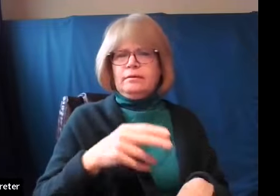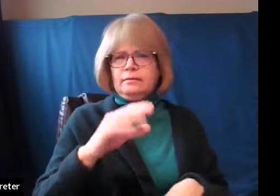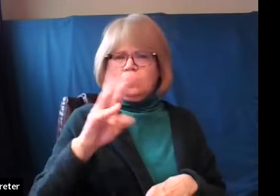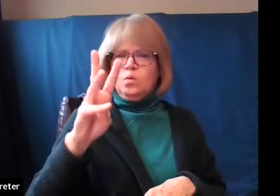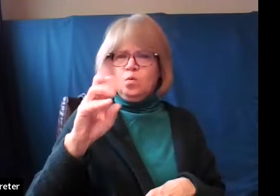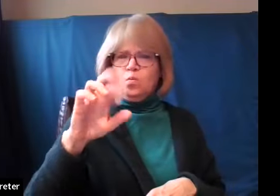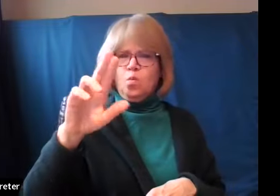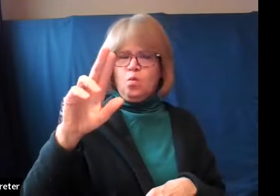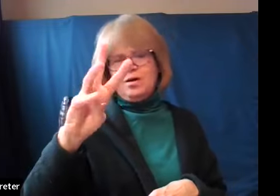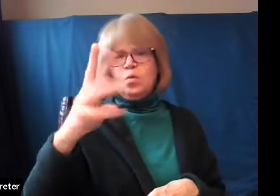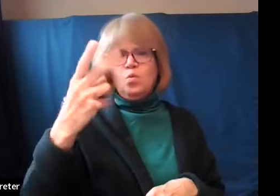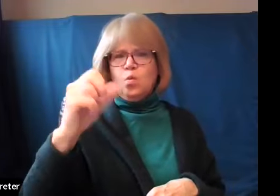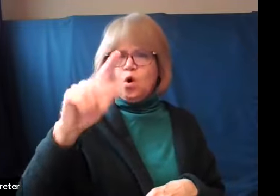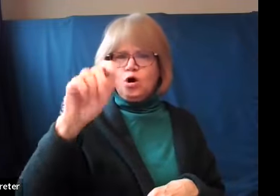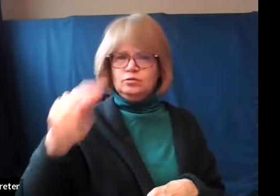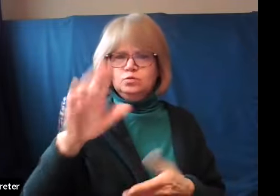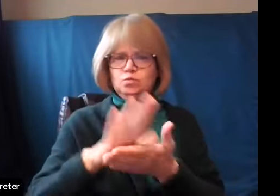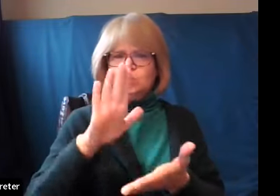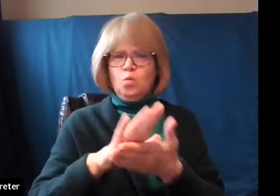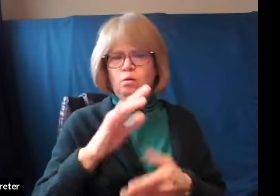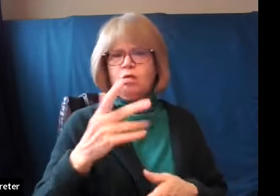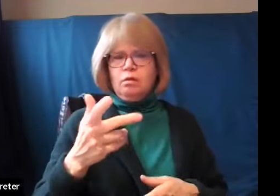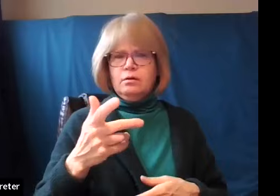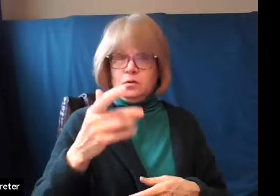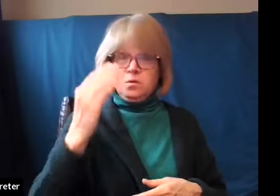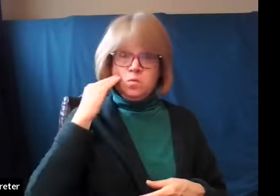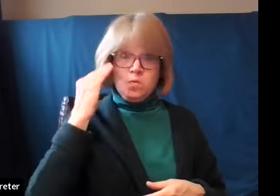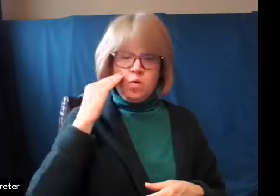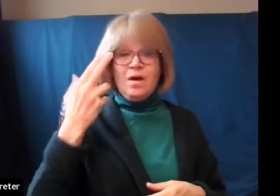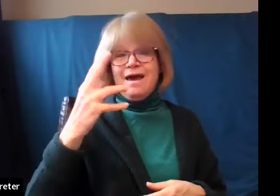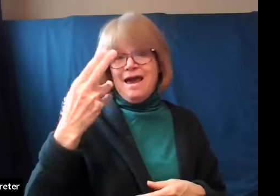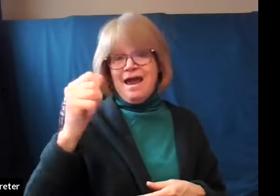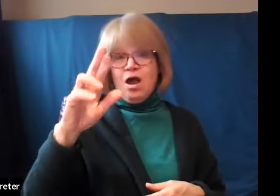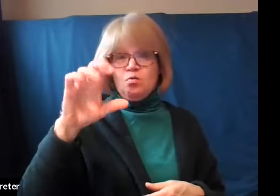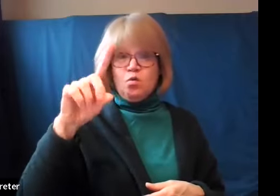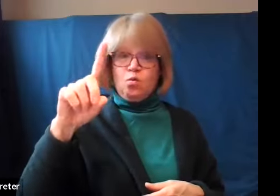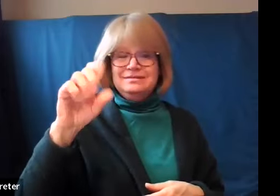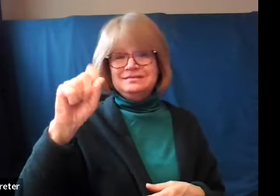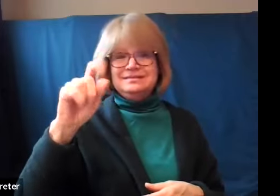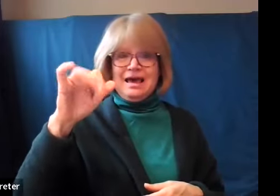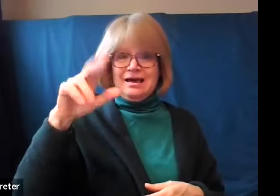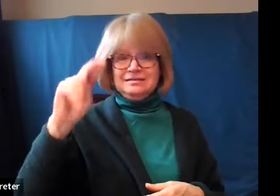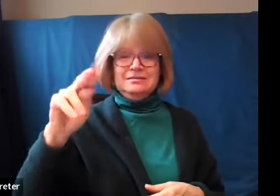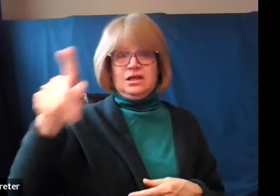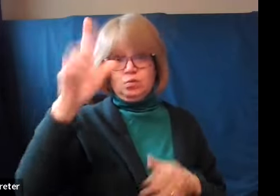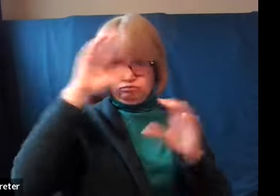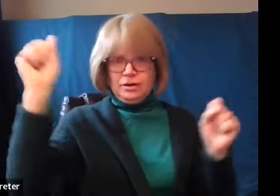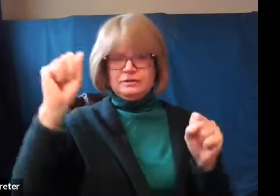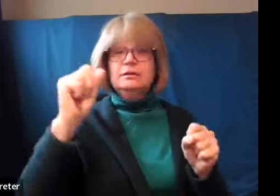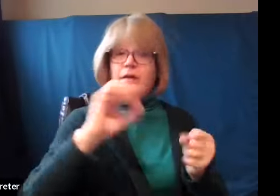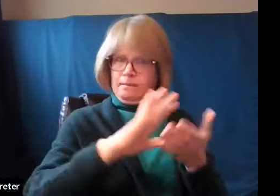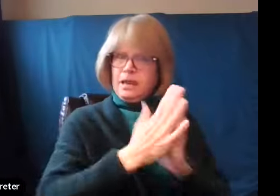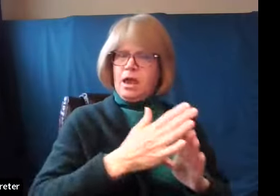School. Harold Stassen was the university president. You know, he became the governor of Minnesota and ran for president several